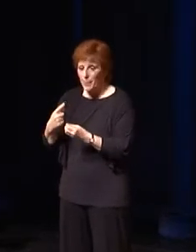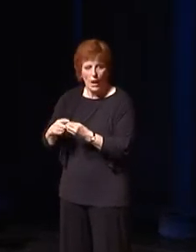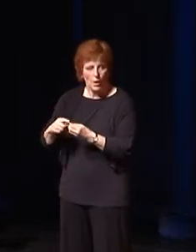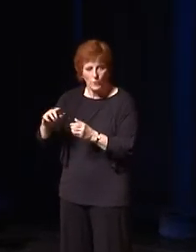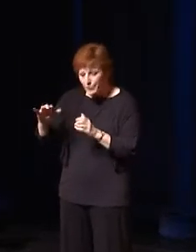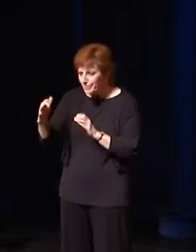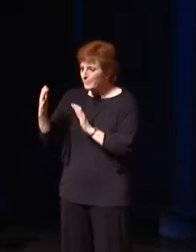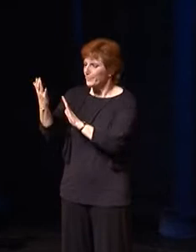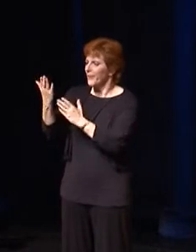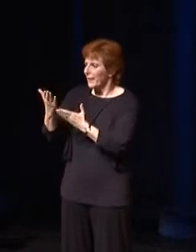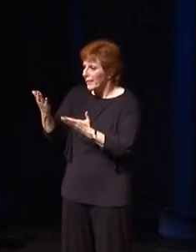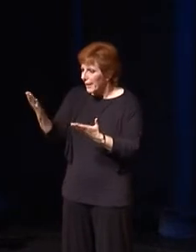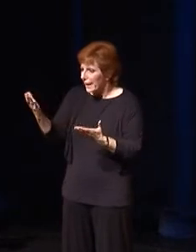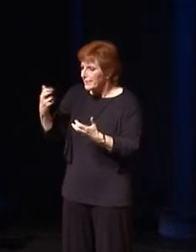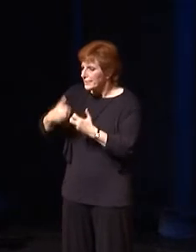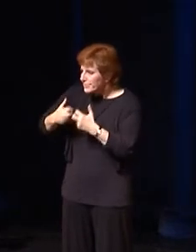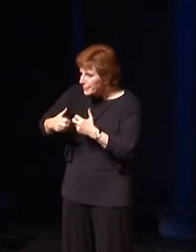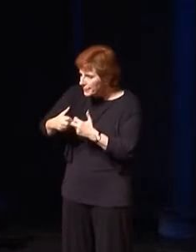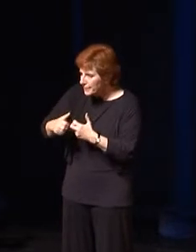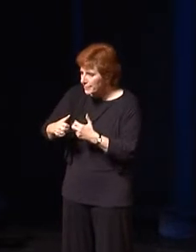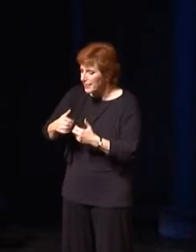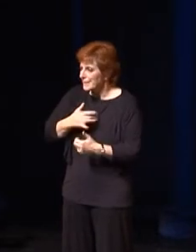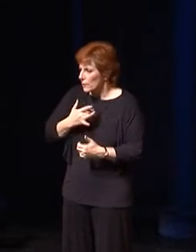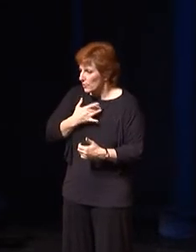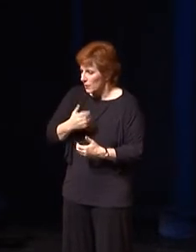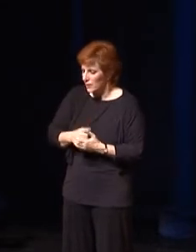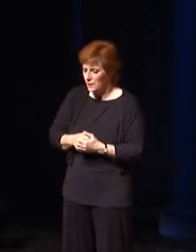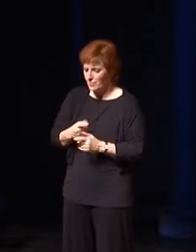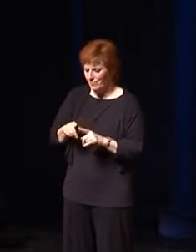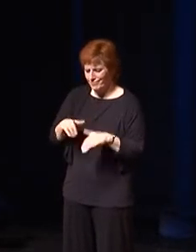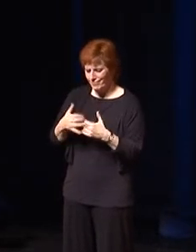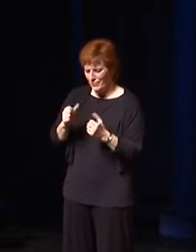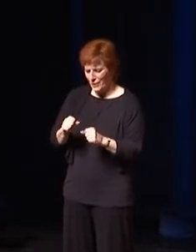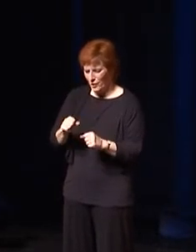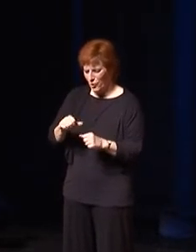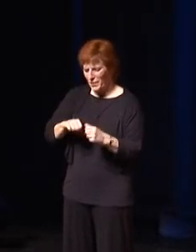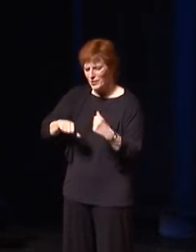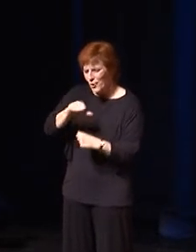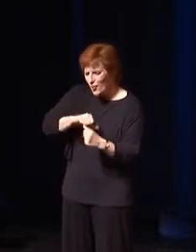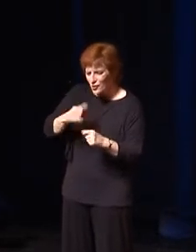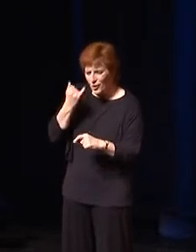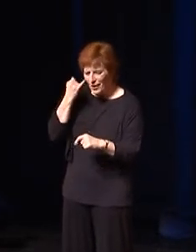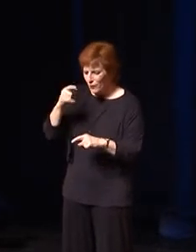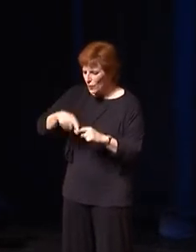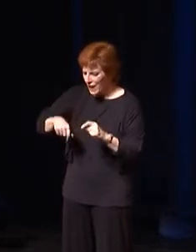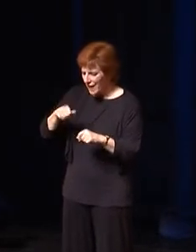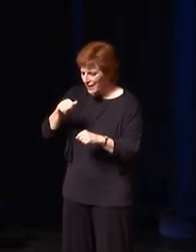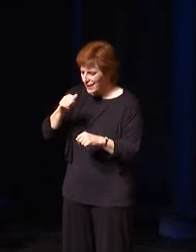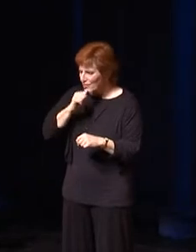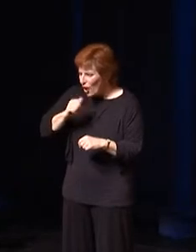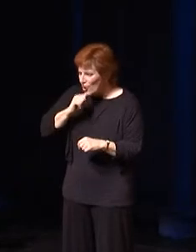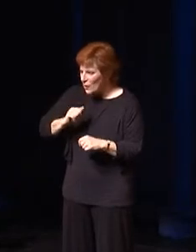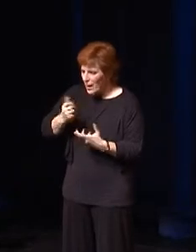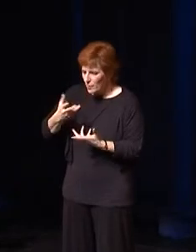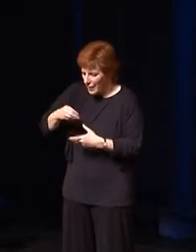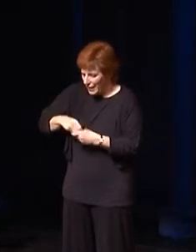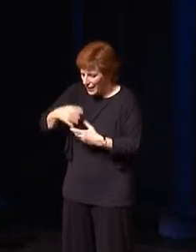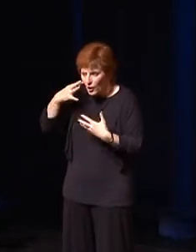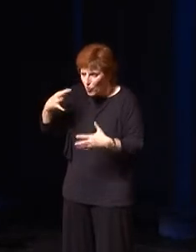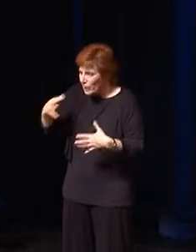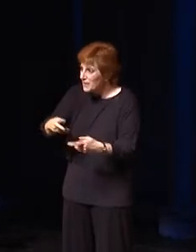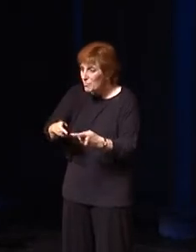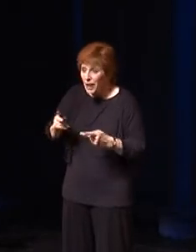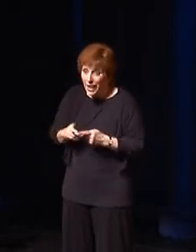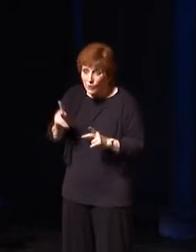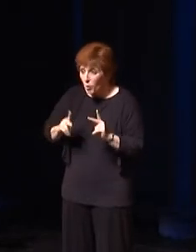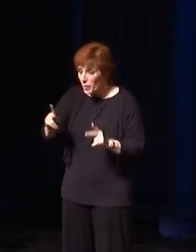and things like that, very paper on sensory. But how can you possibly be social if you can't even tolerate being in the noisy places